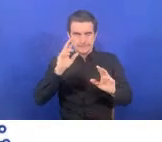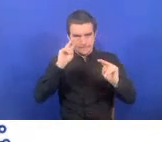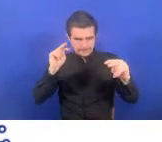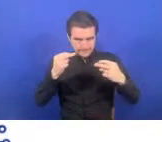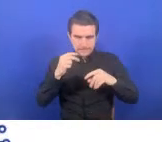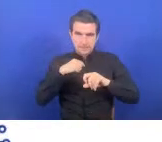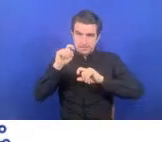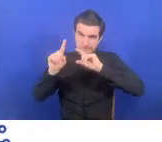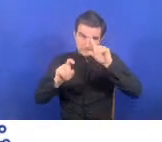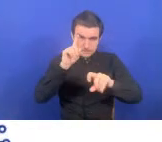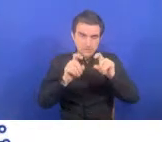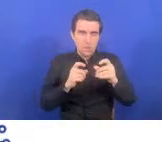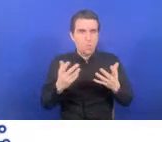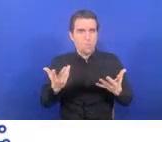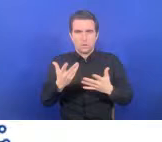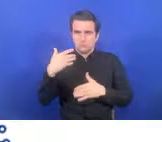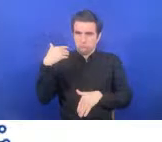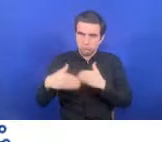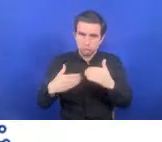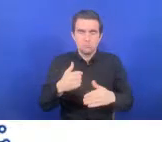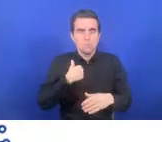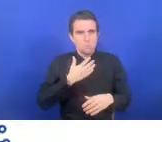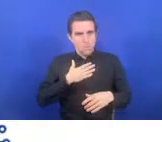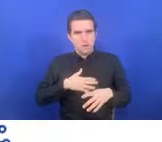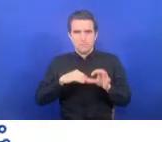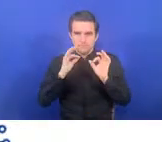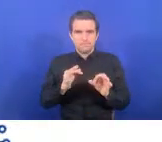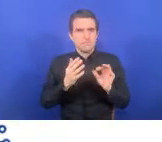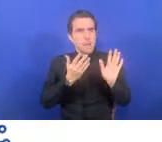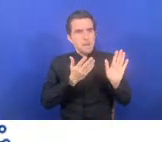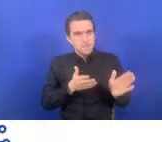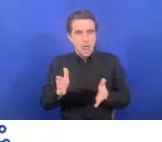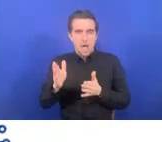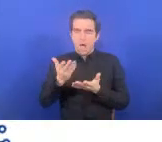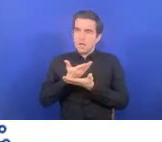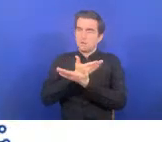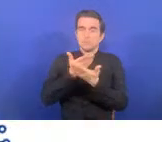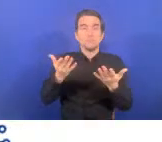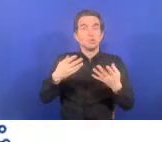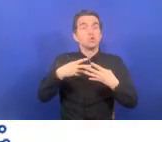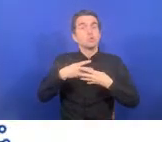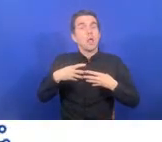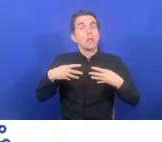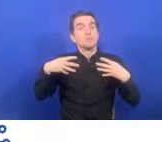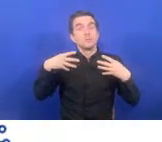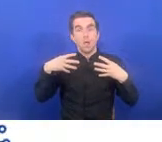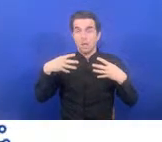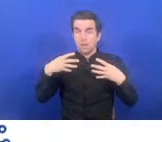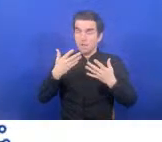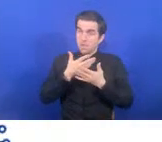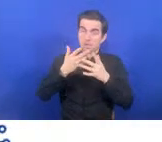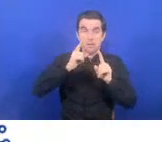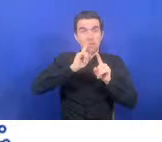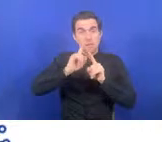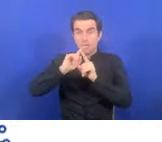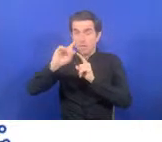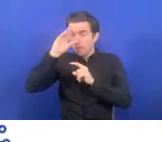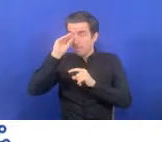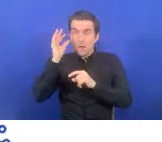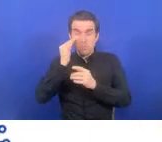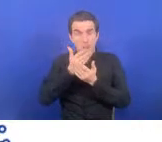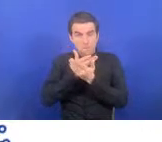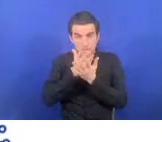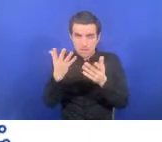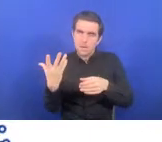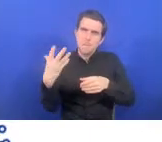tourism employment? Is this decent work? If we look at the ILO definition of decent work, when we look at how